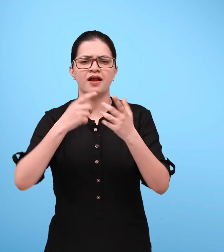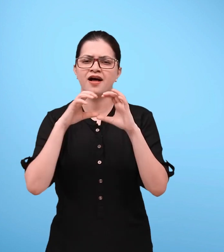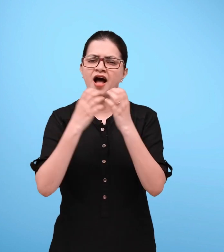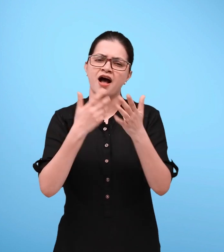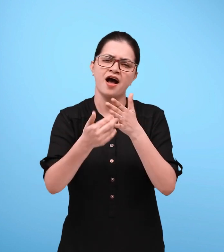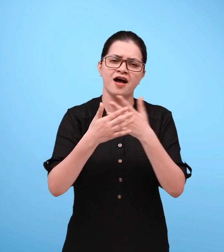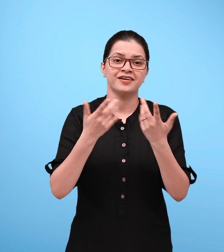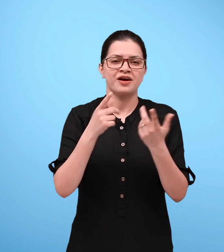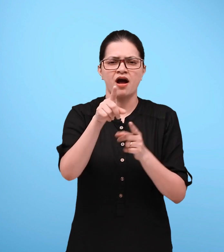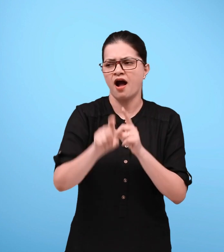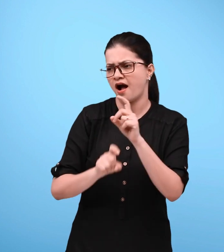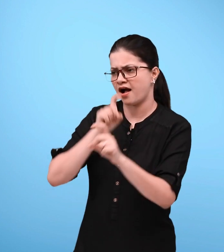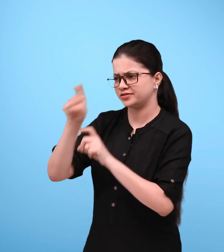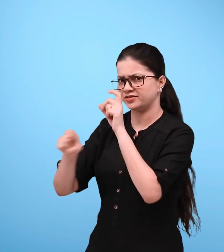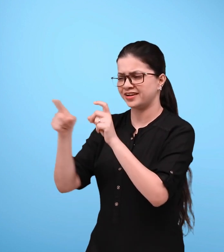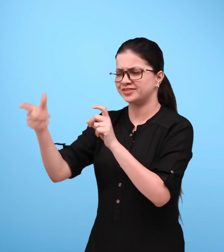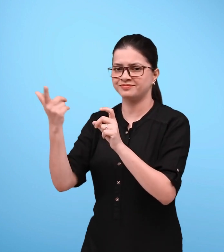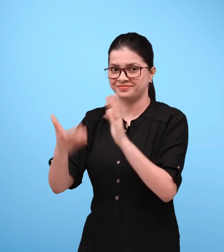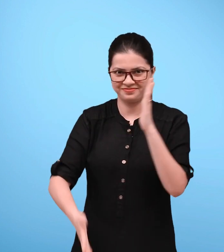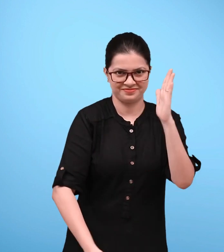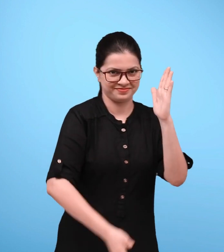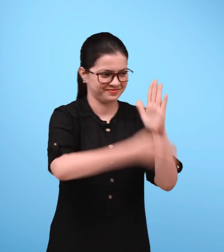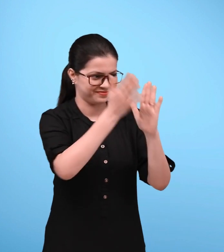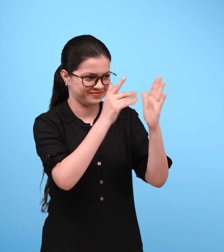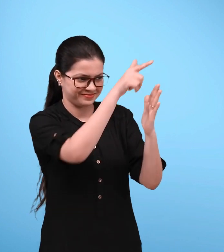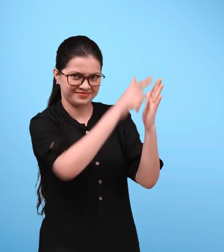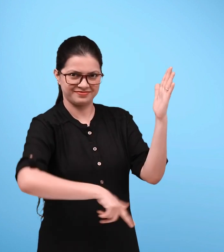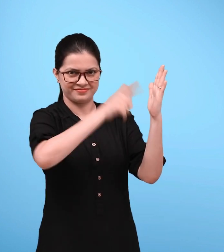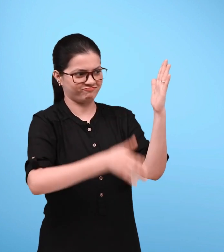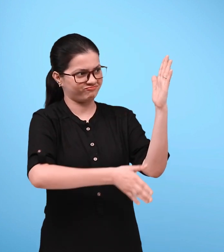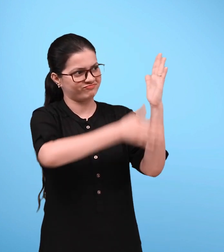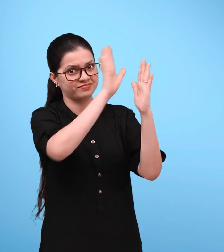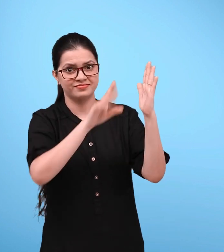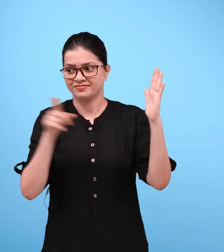For this, ask your classmate to stand with his back against a wall.